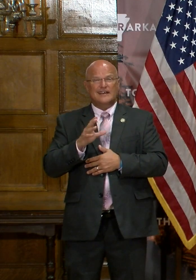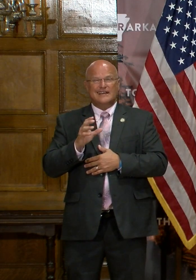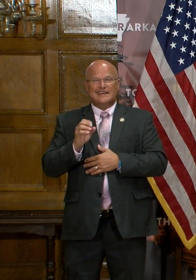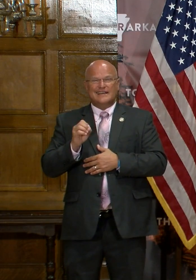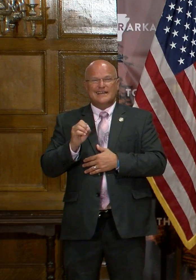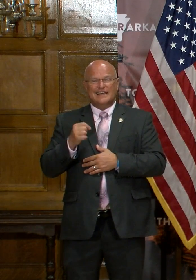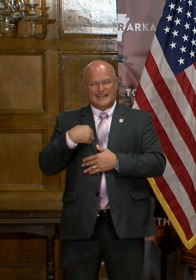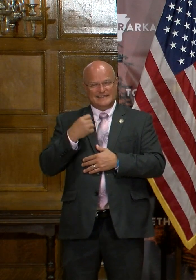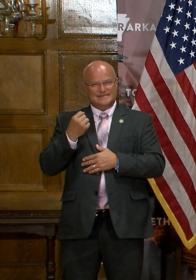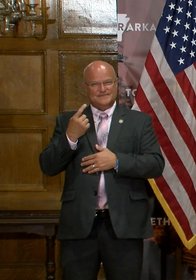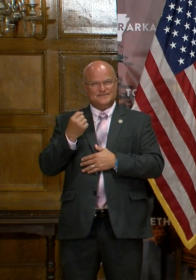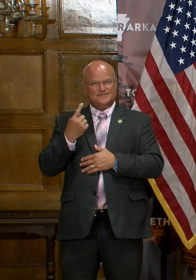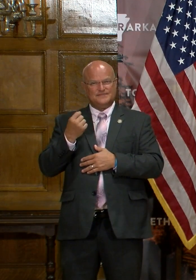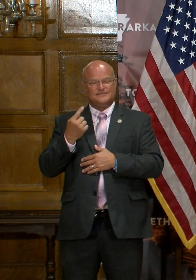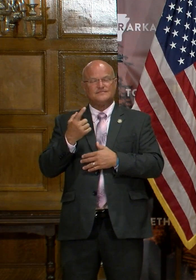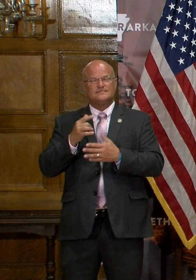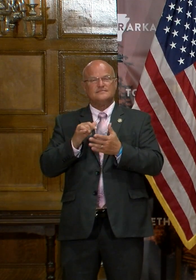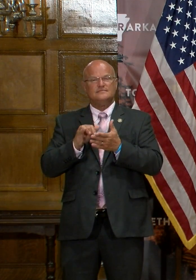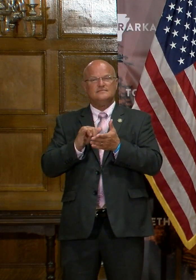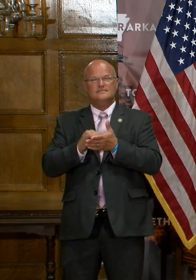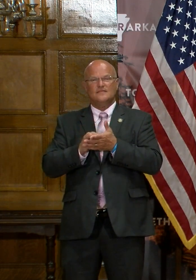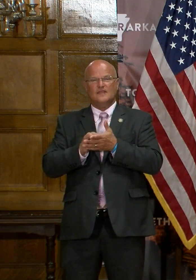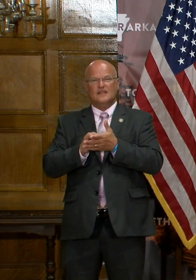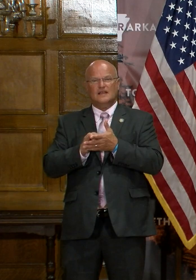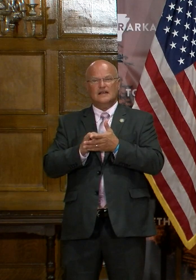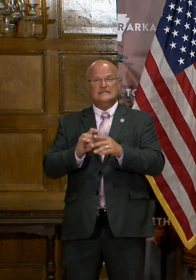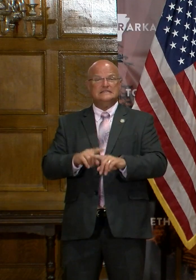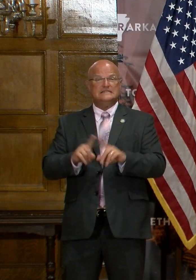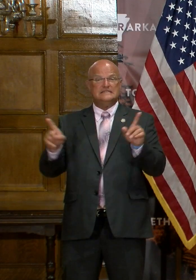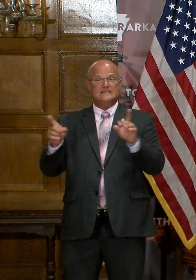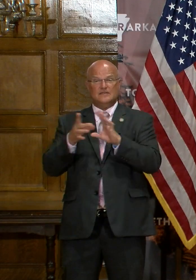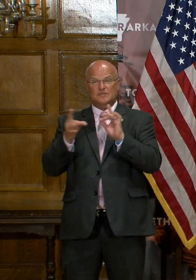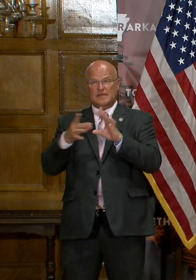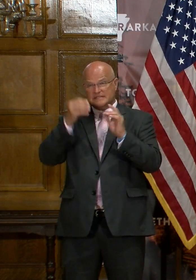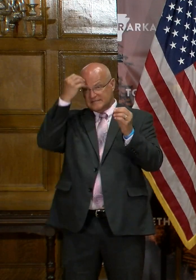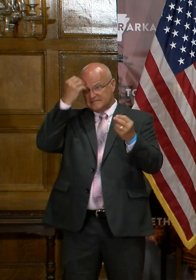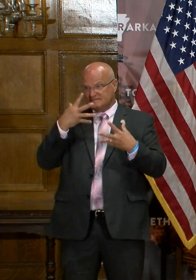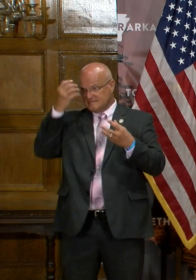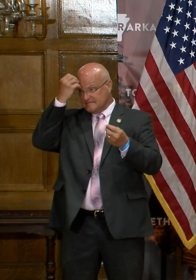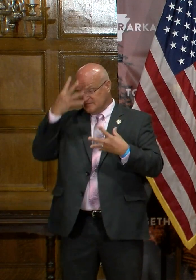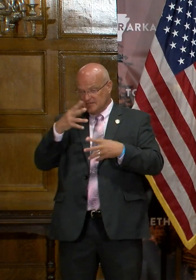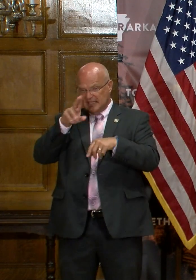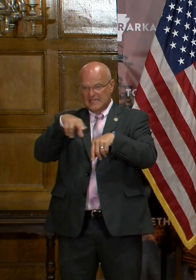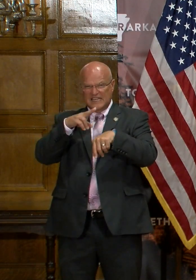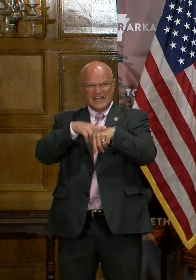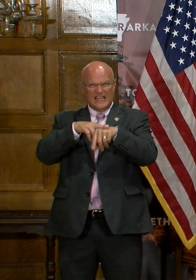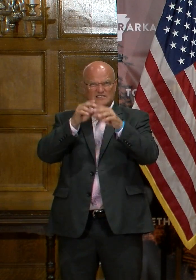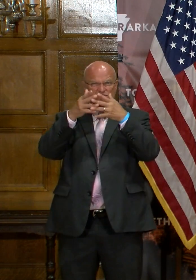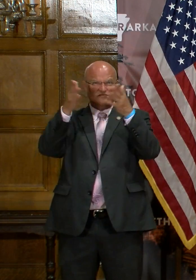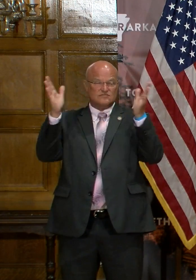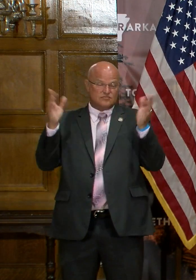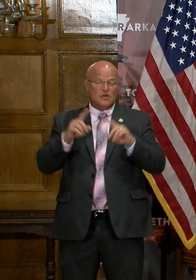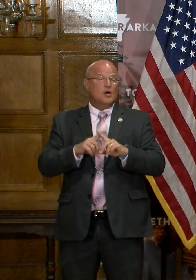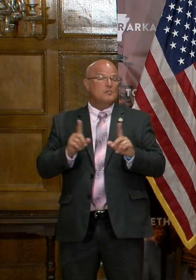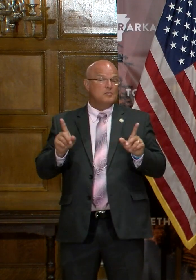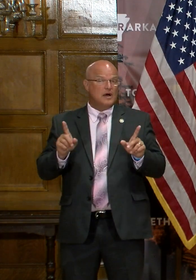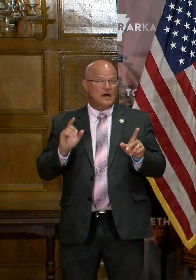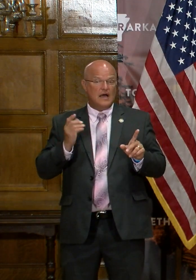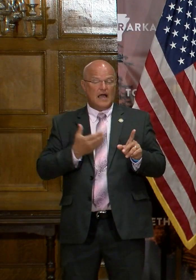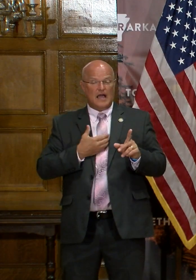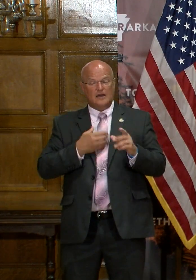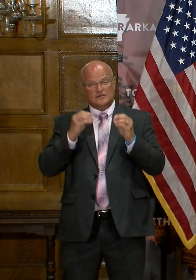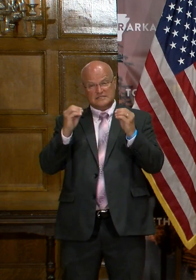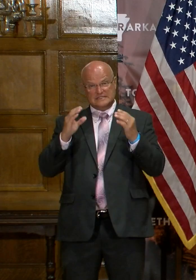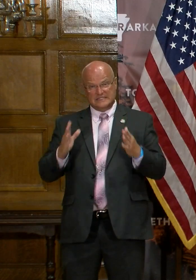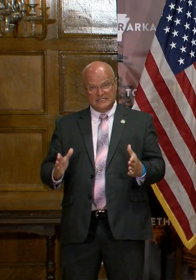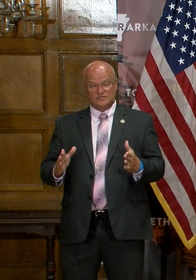and I understand that there's different messages coming out nationally, but you know, our